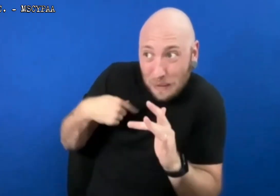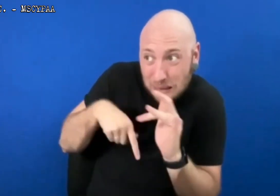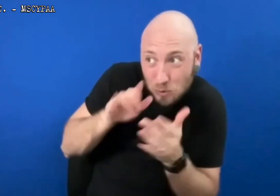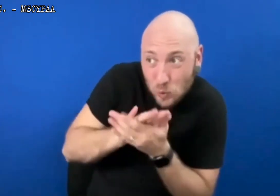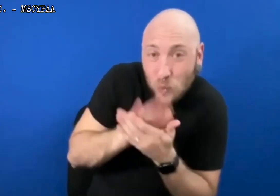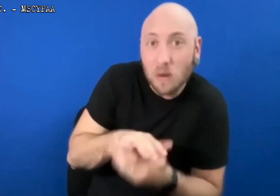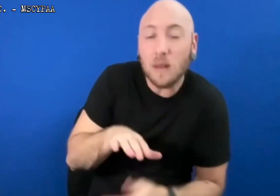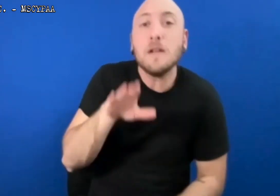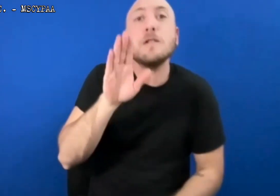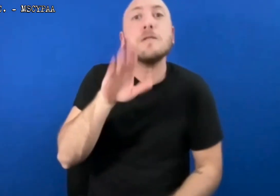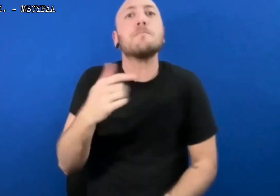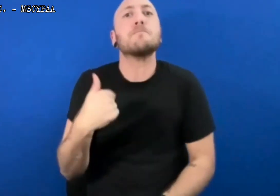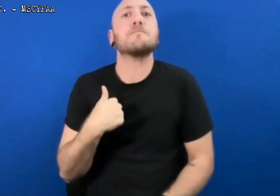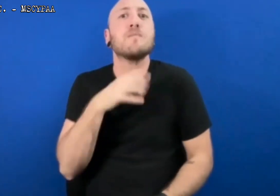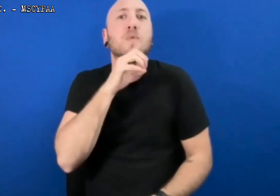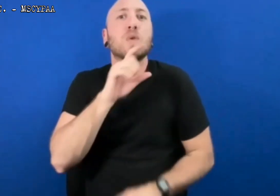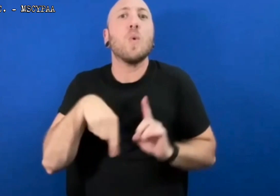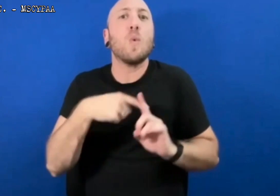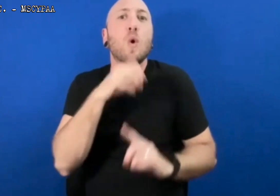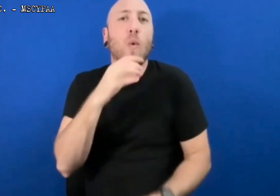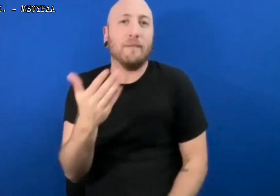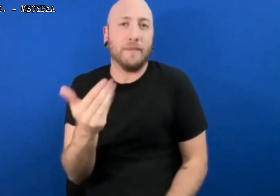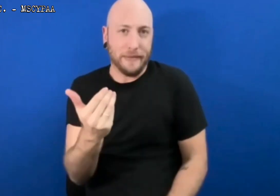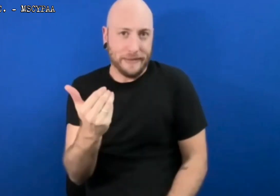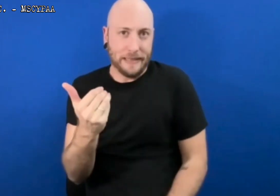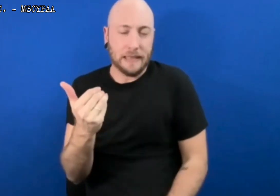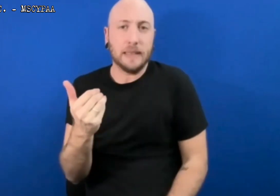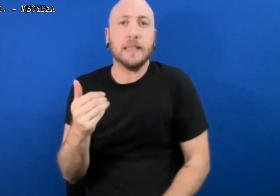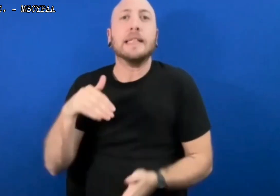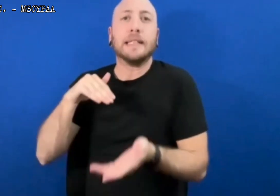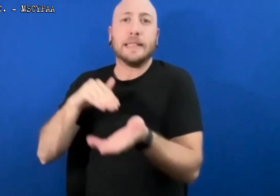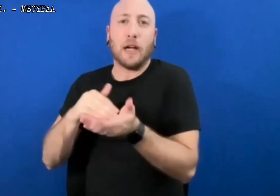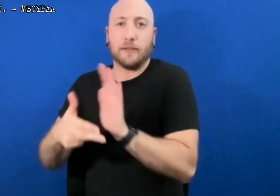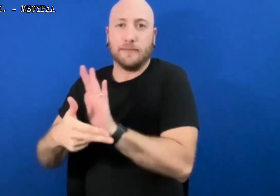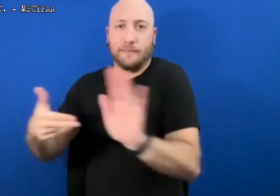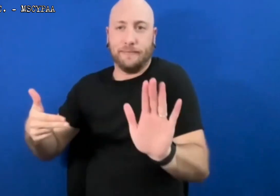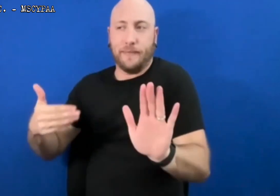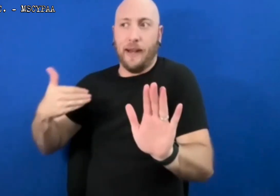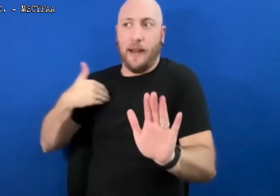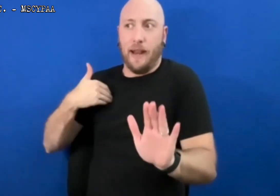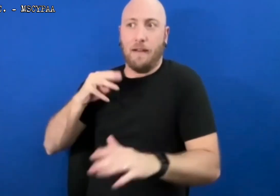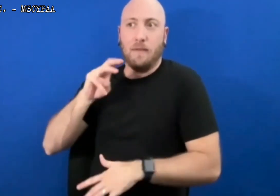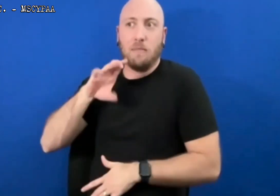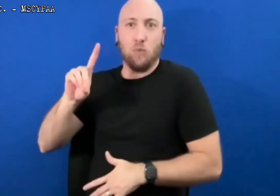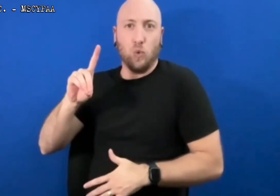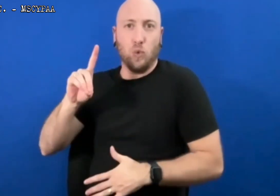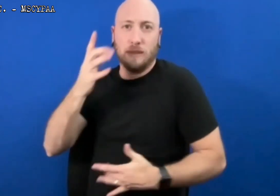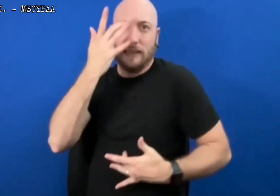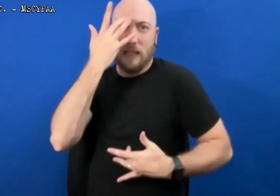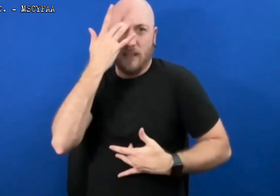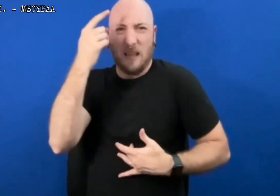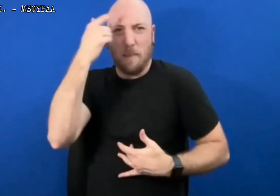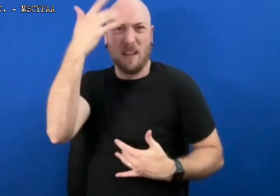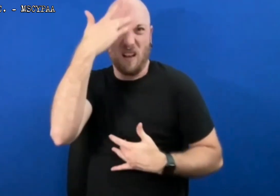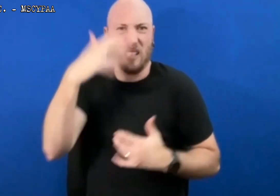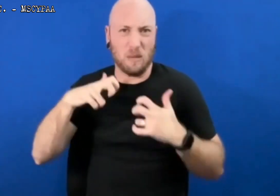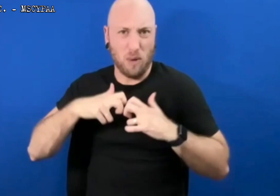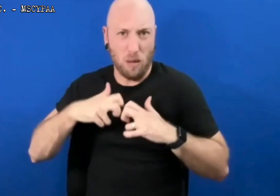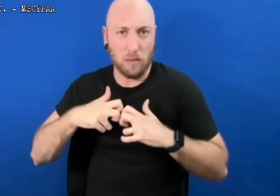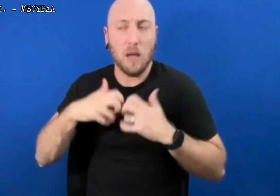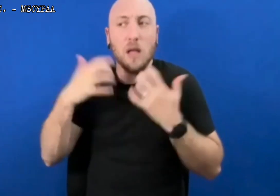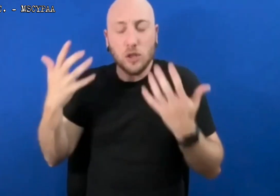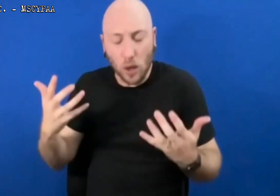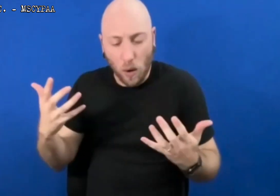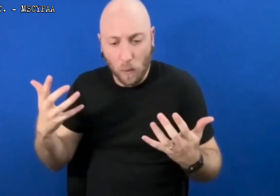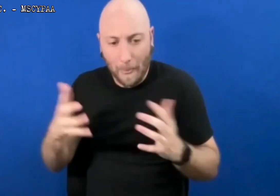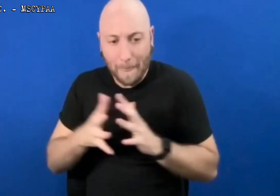having a mood disorder when I was 15 years old. And like, that's an outside issue, but it's like chicken or the egg situation. Like, my alcoholism and